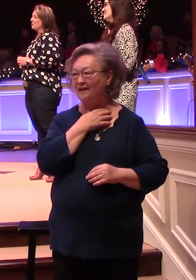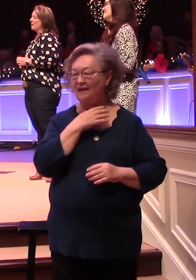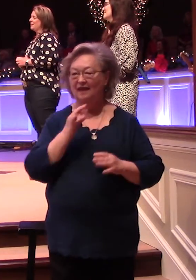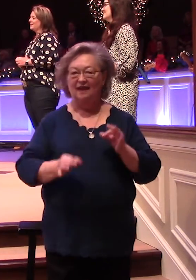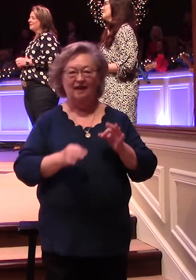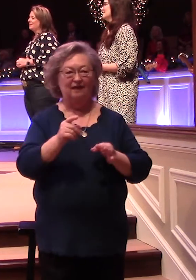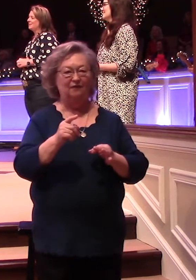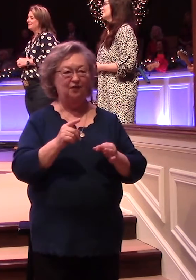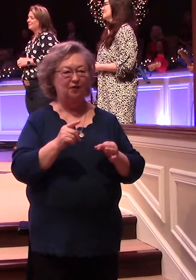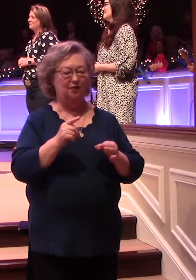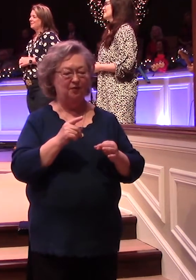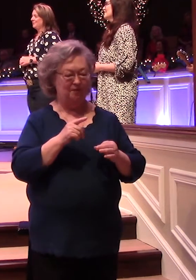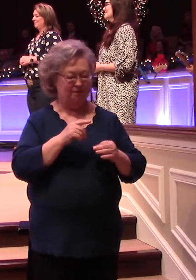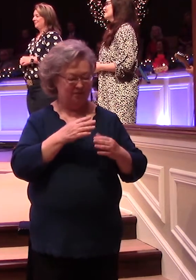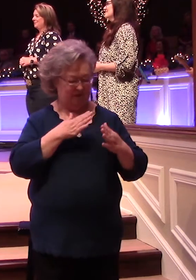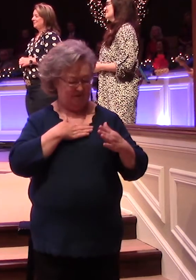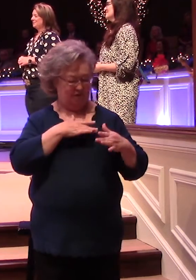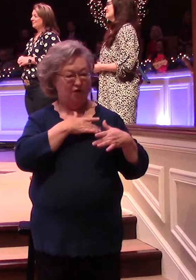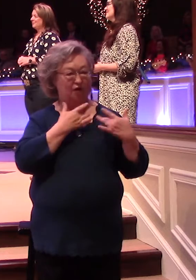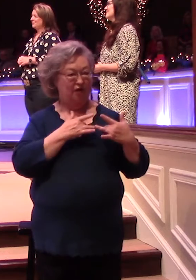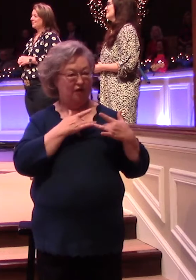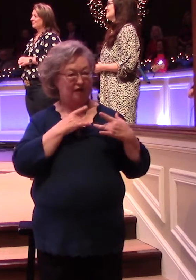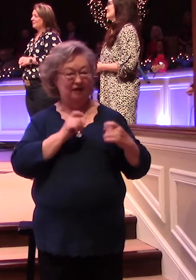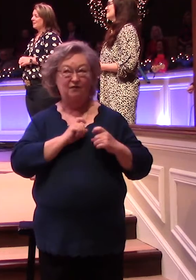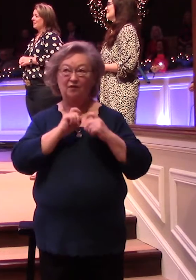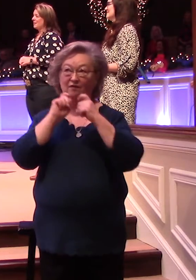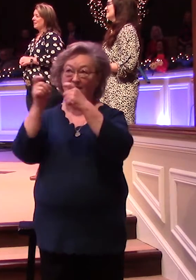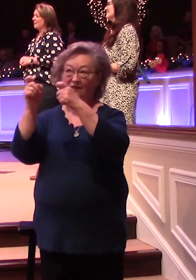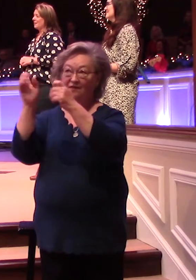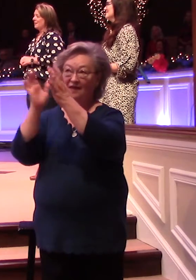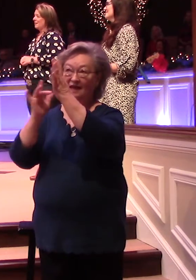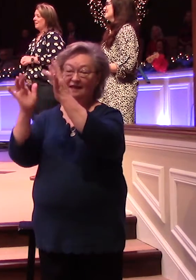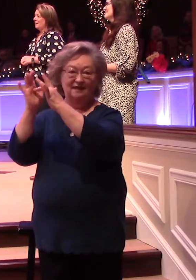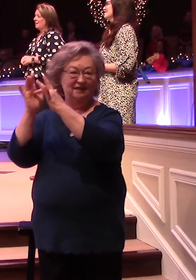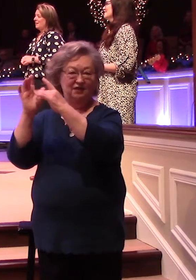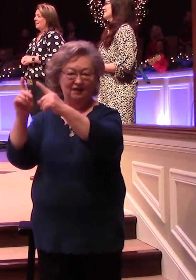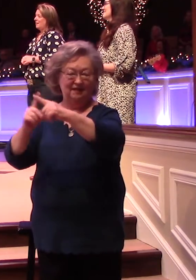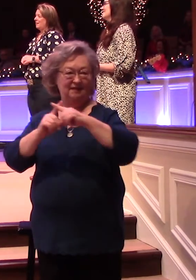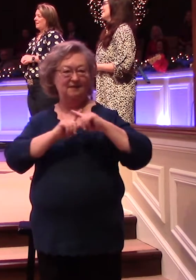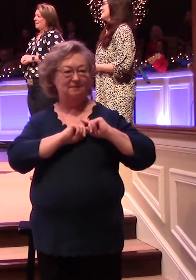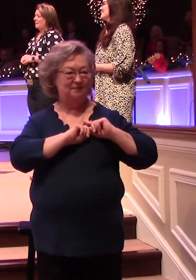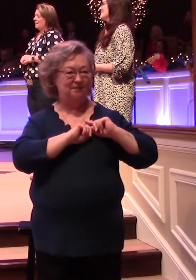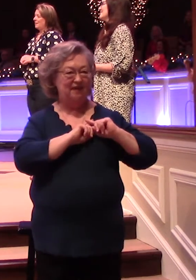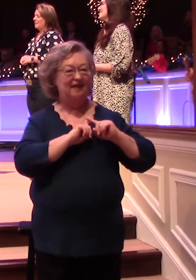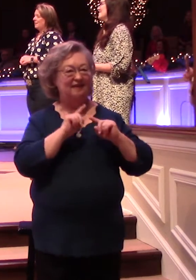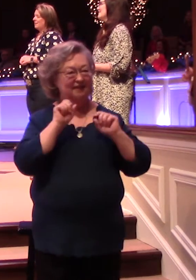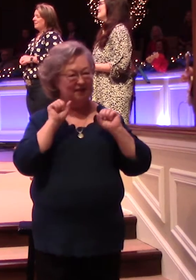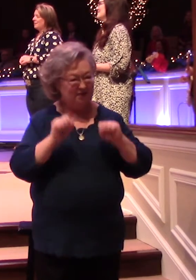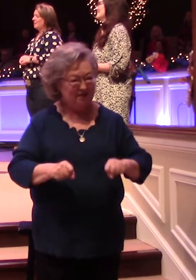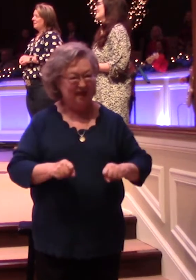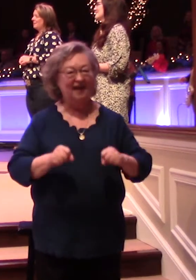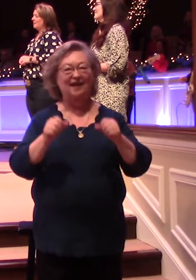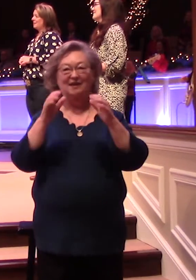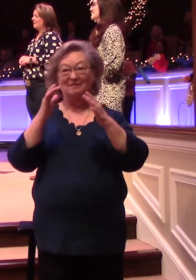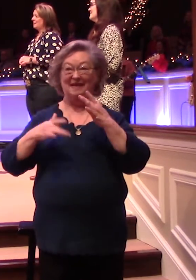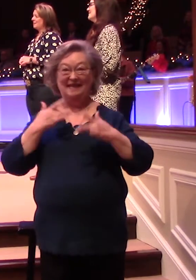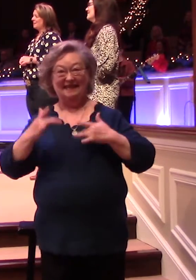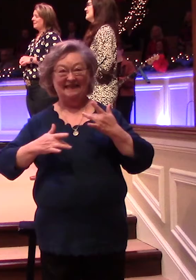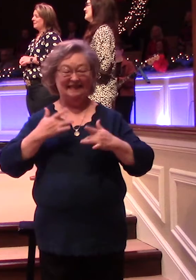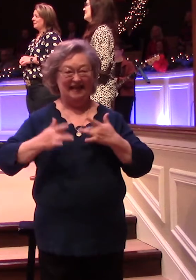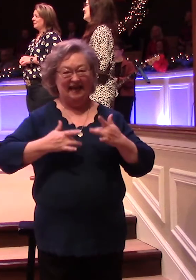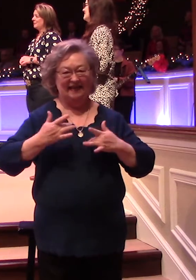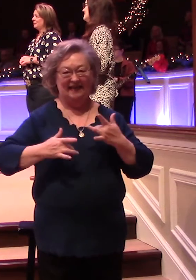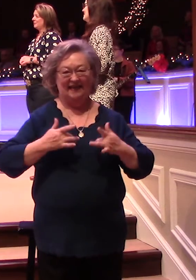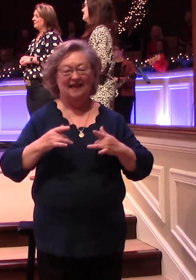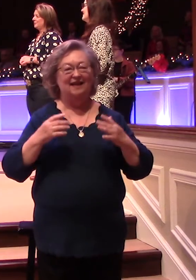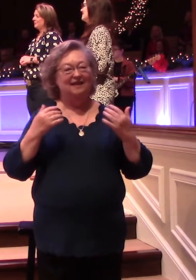something to sing about. You have something to get excited about. So this morning, we're going to do that with the decorations all up. Why? How can we not sing a Christmas song? So we're